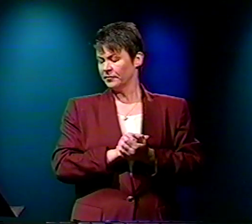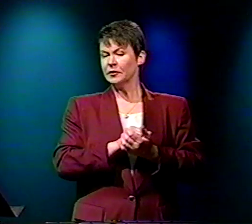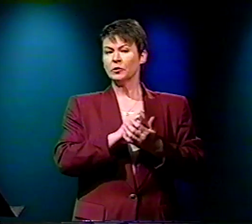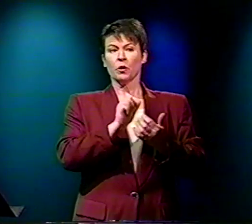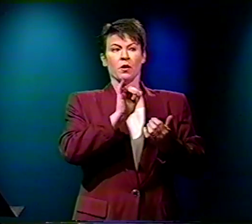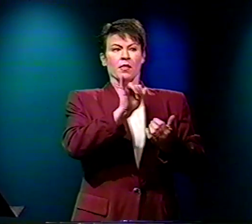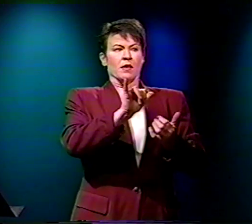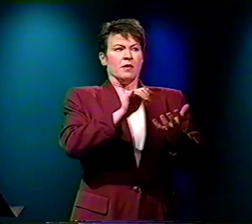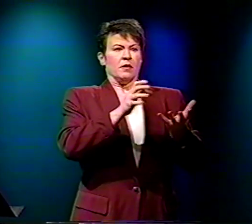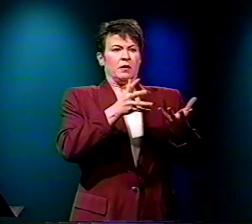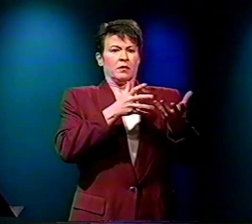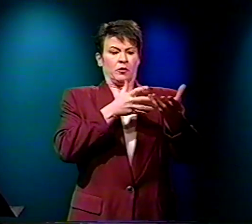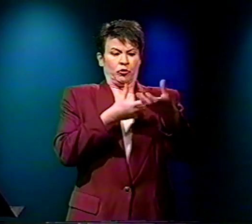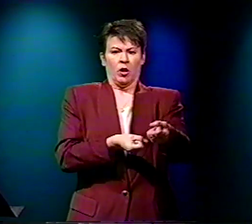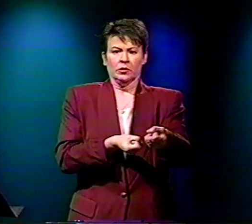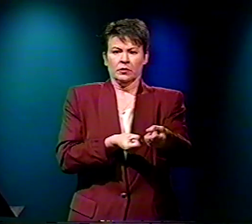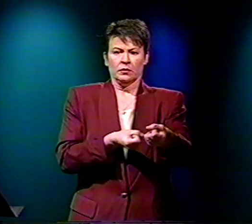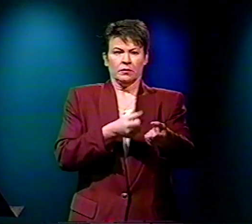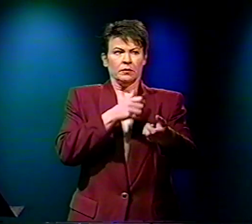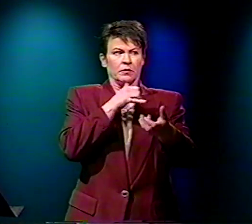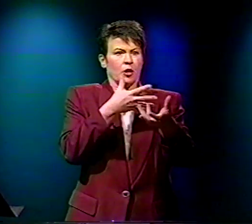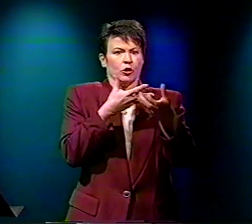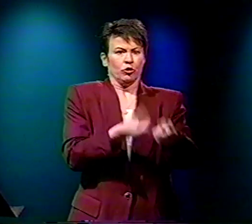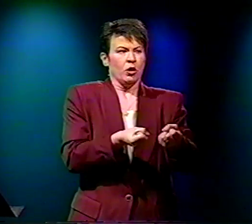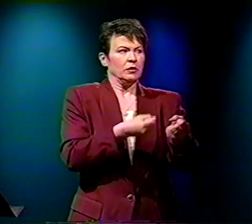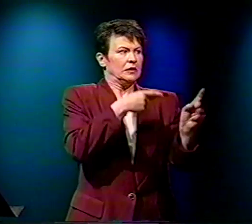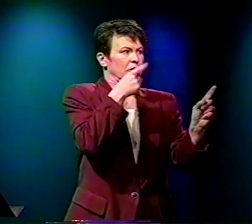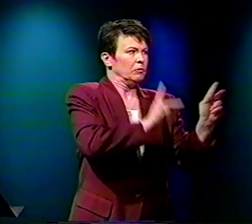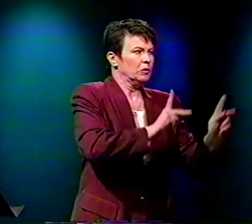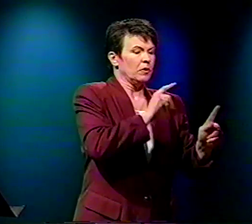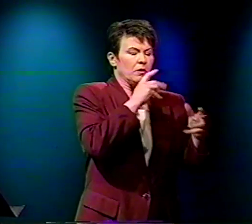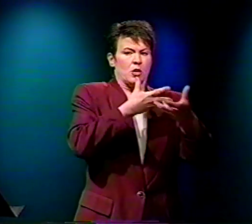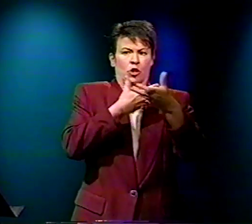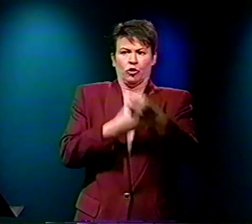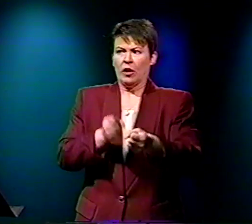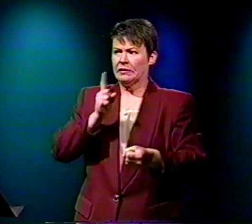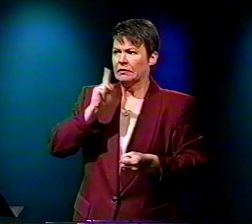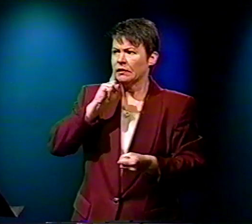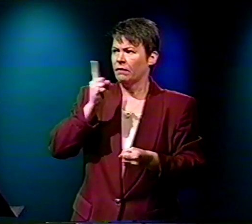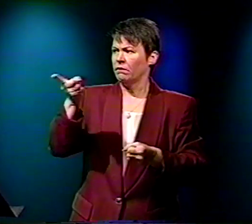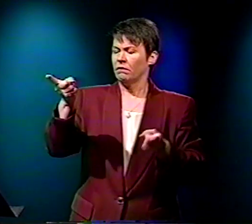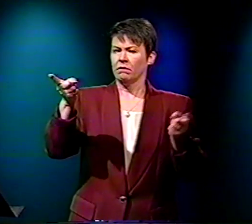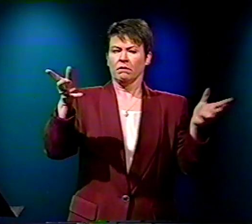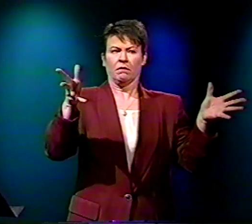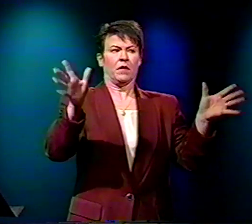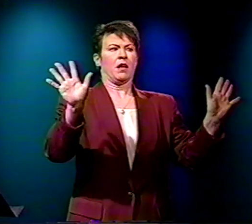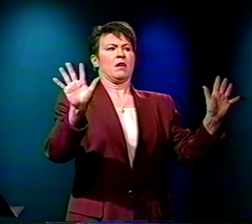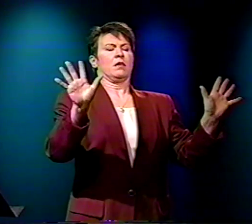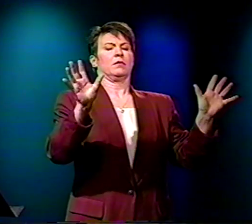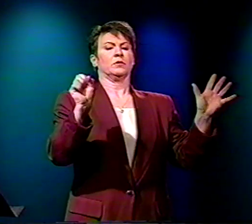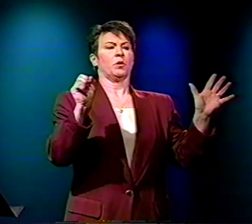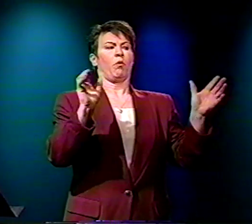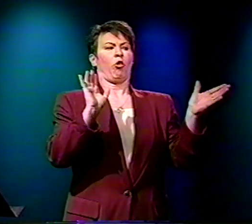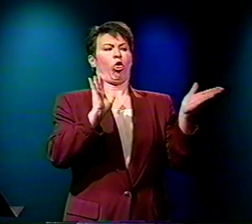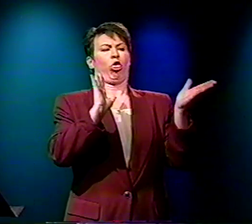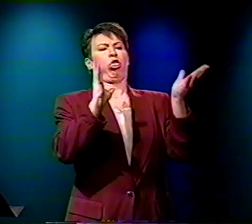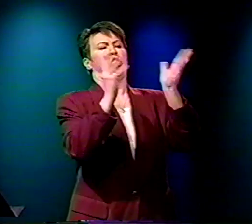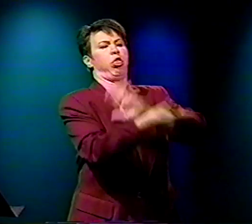behaviors. And so they begin to lack trust in terms of hearing people or deaf